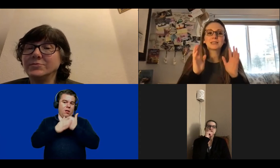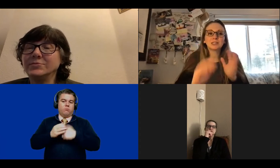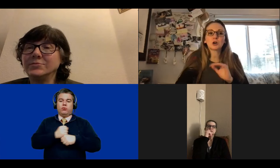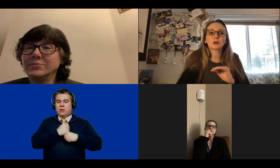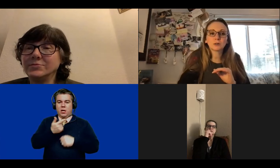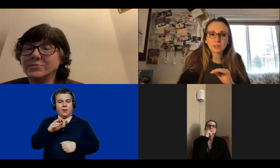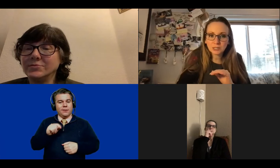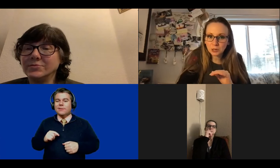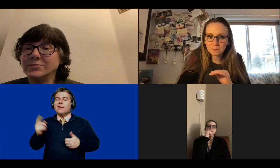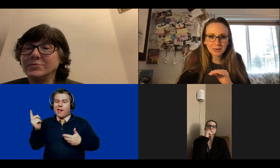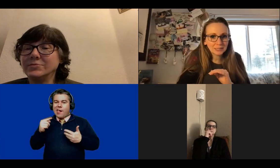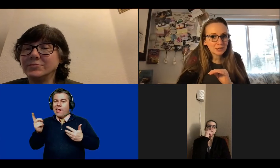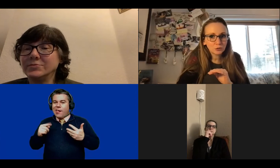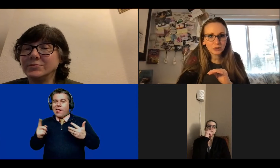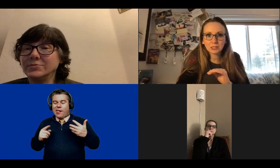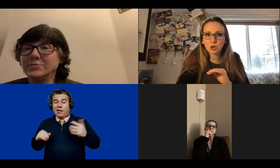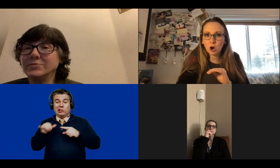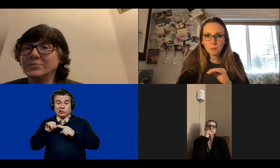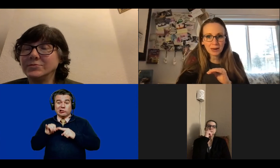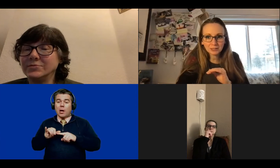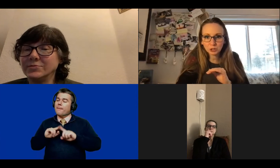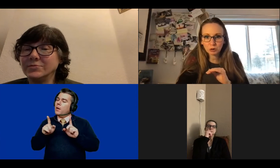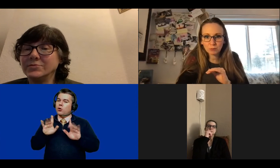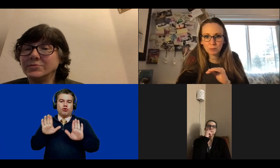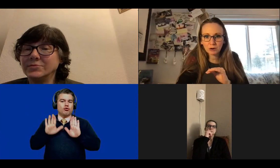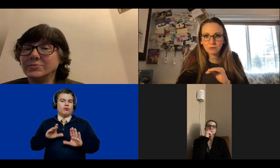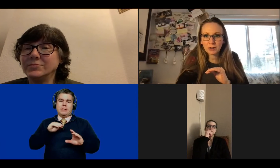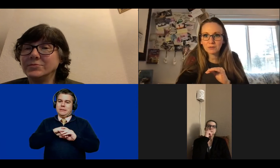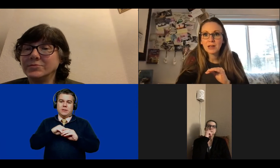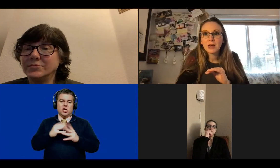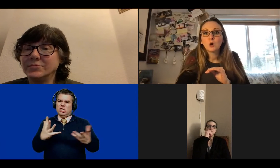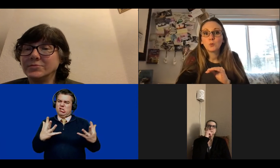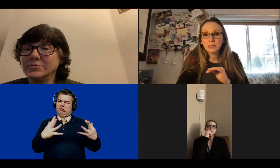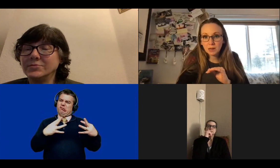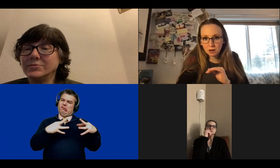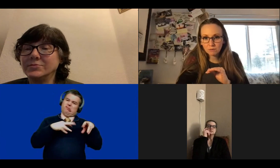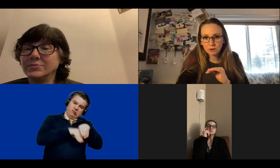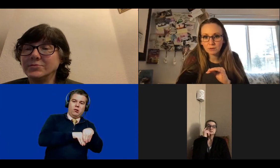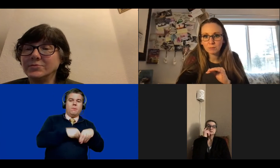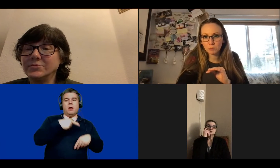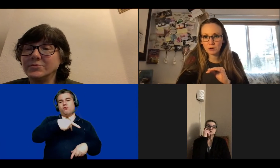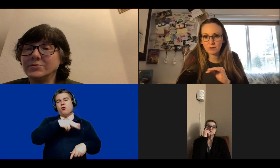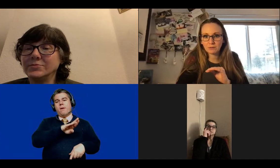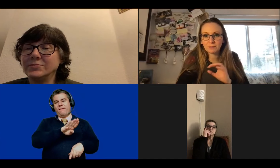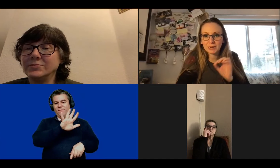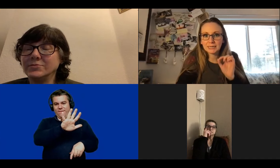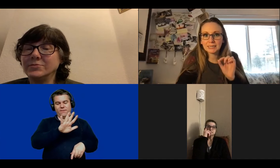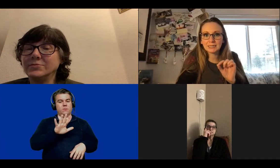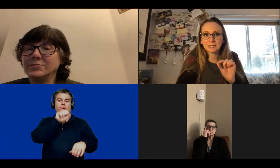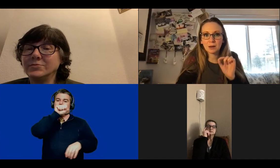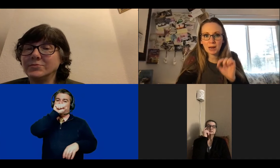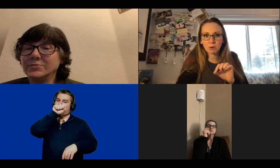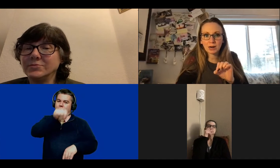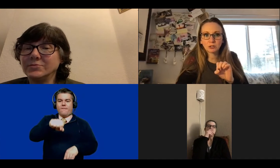these are such amazing ingredients, all packed into our PROBIO5. We love PROBIO5.